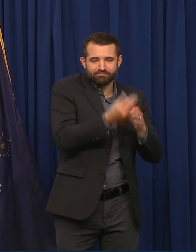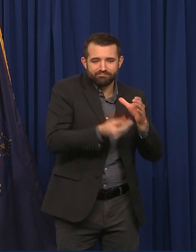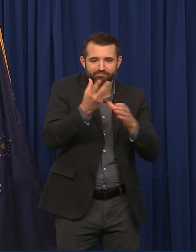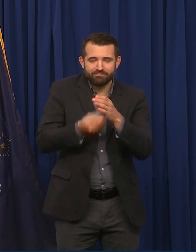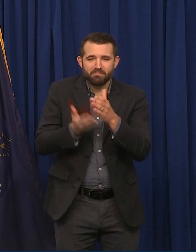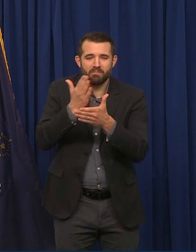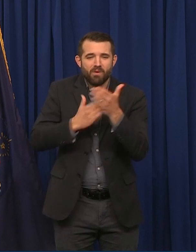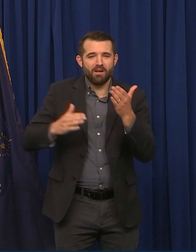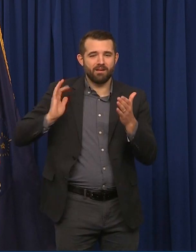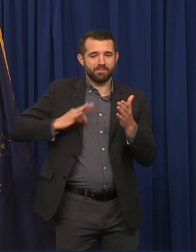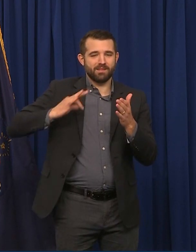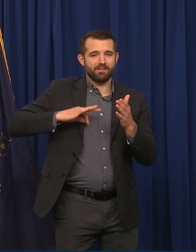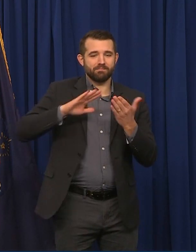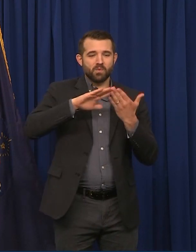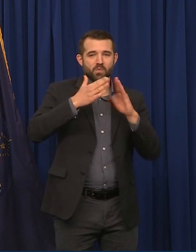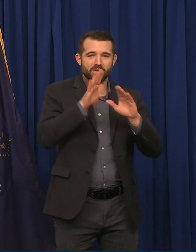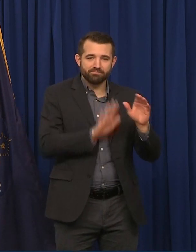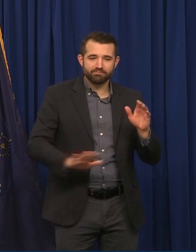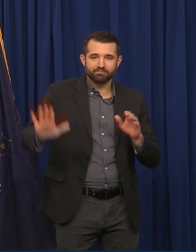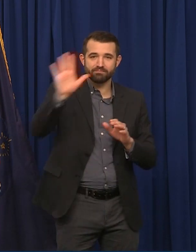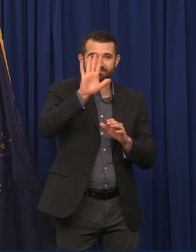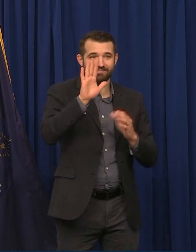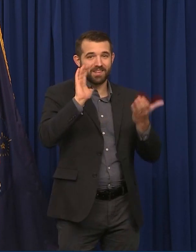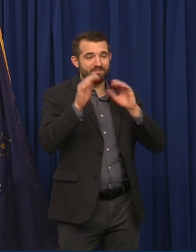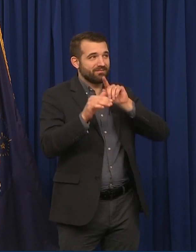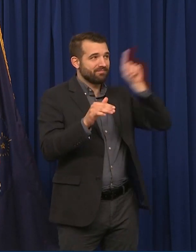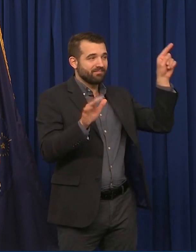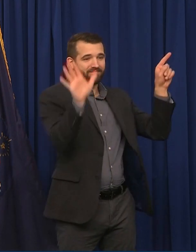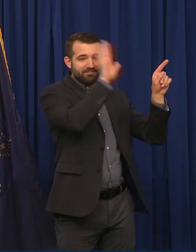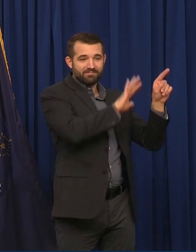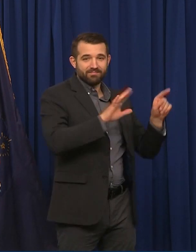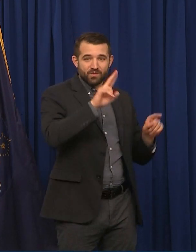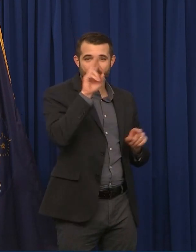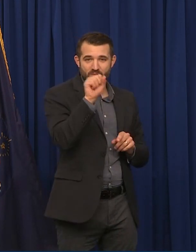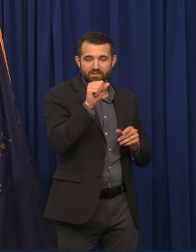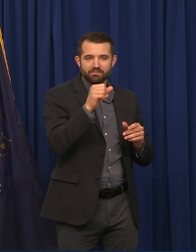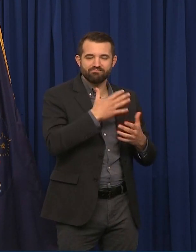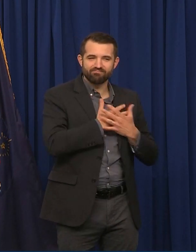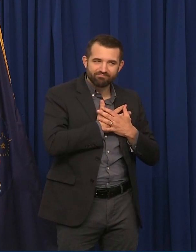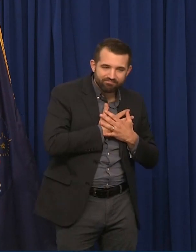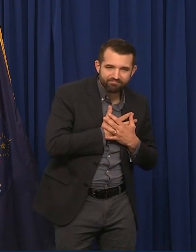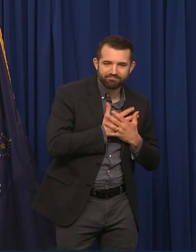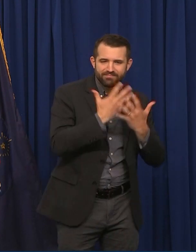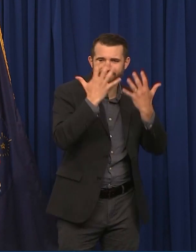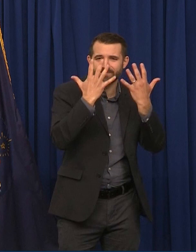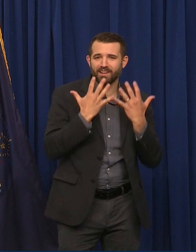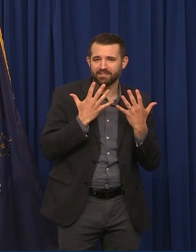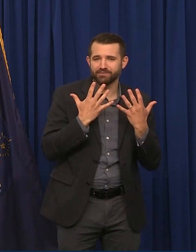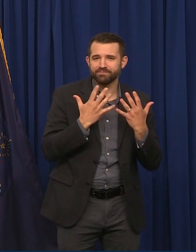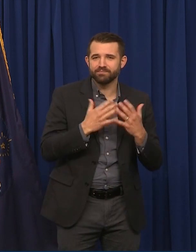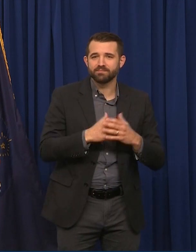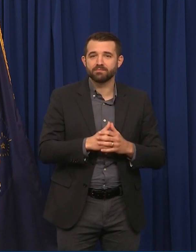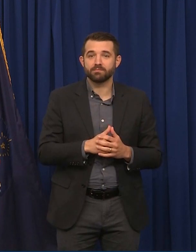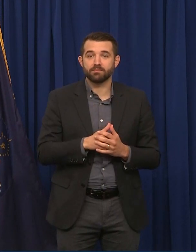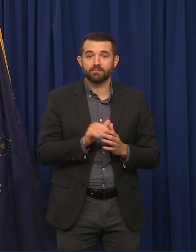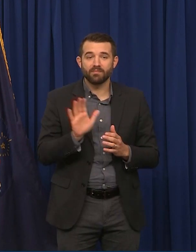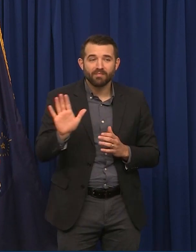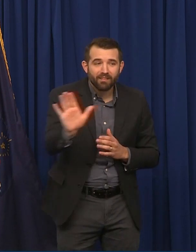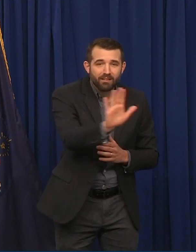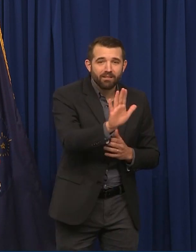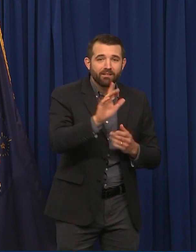families and friends around the country are doing so in countless different ways with their own friends and